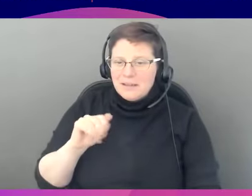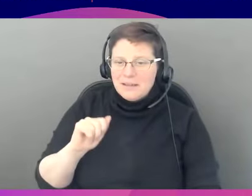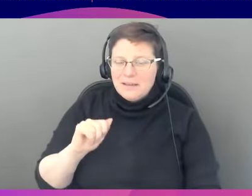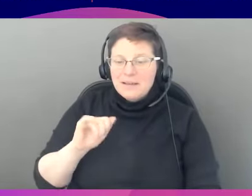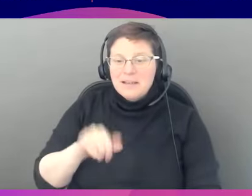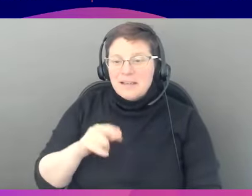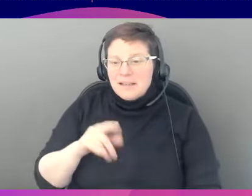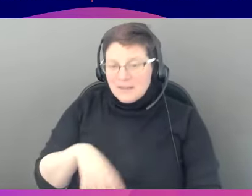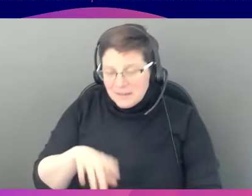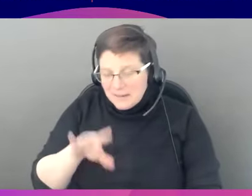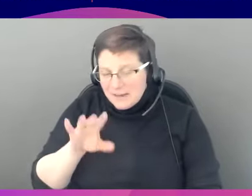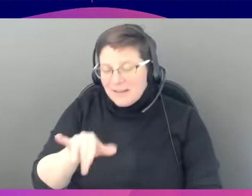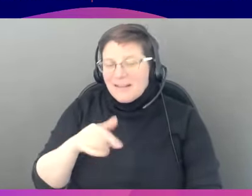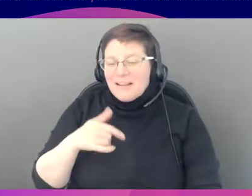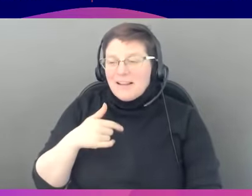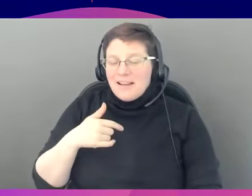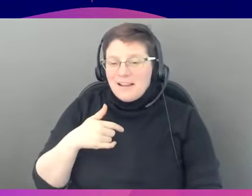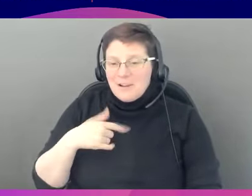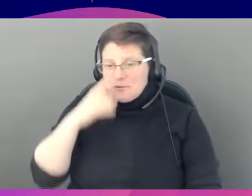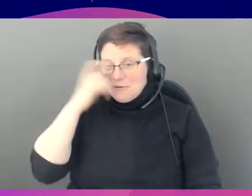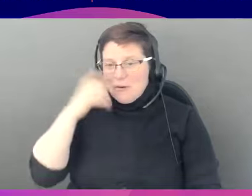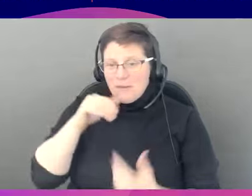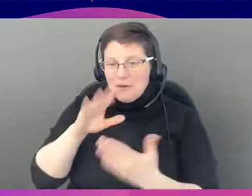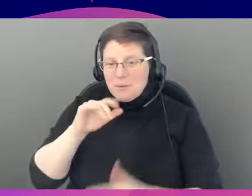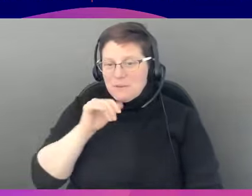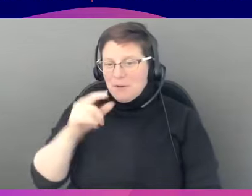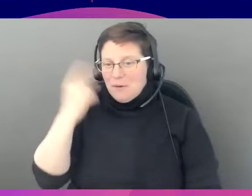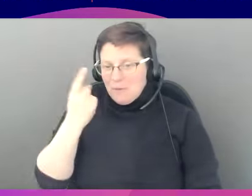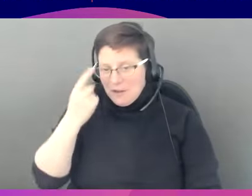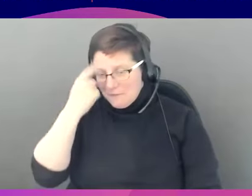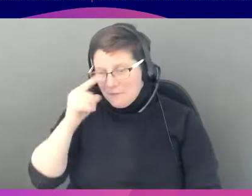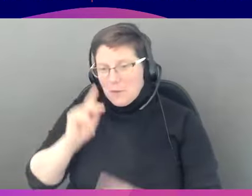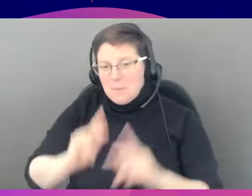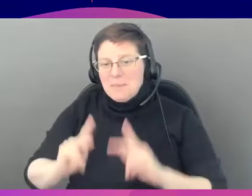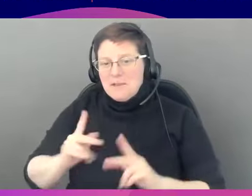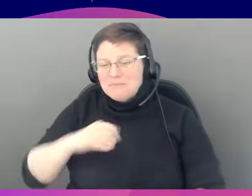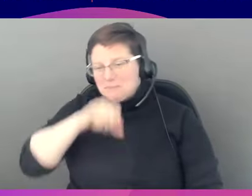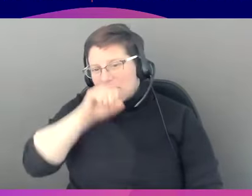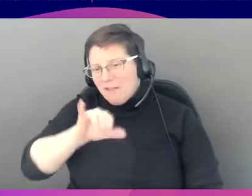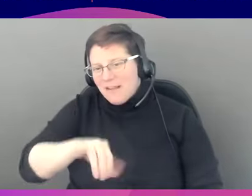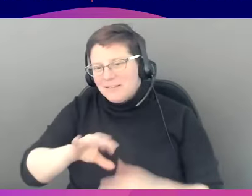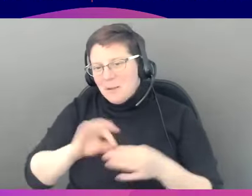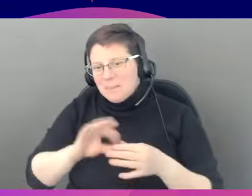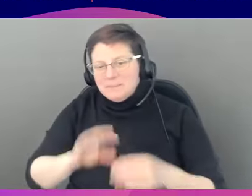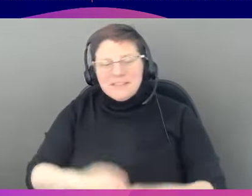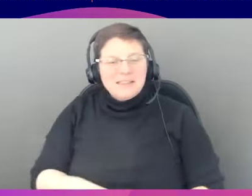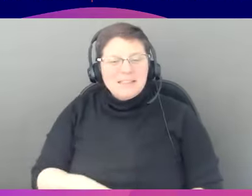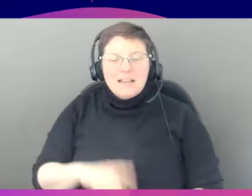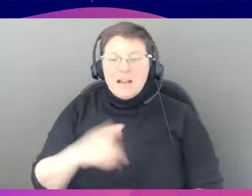trauma-informed approaches are not just for humans, not just for people. I'm going to ask one more question and then pass it back to